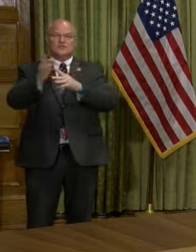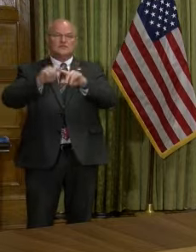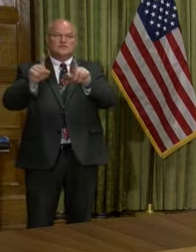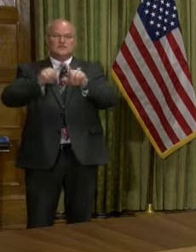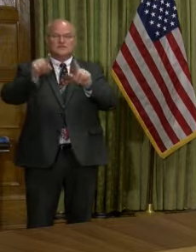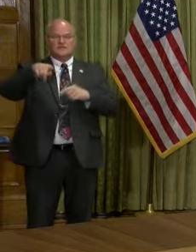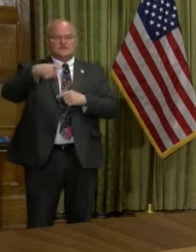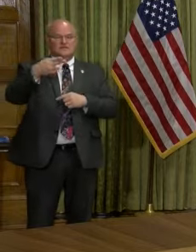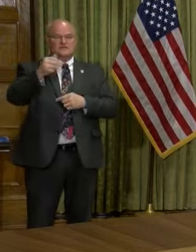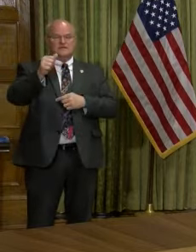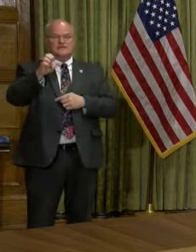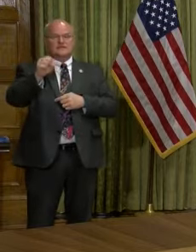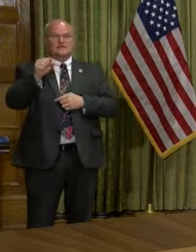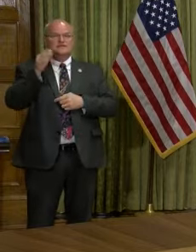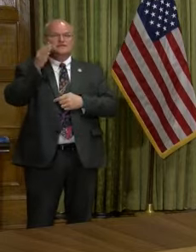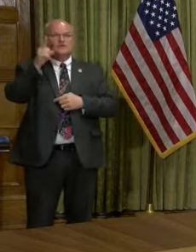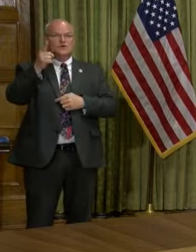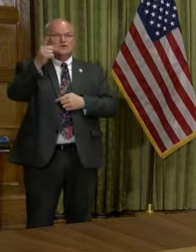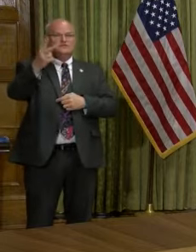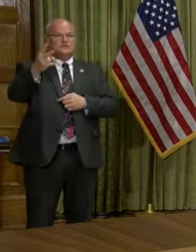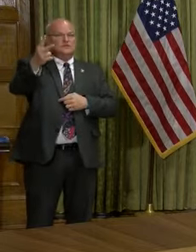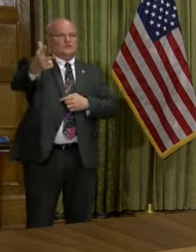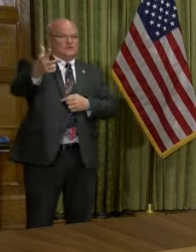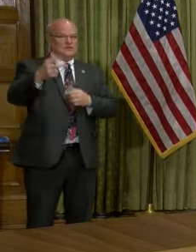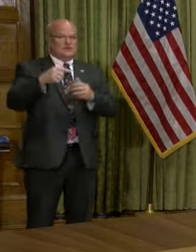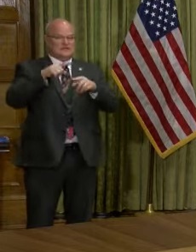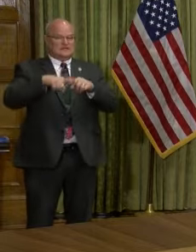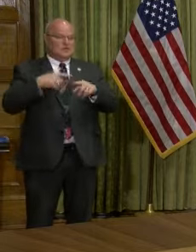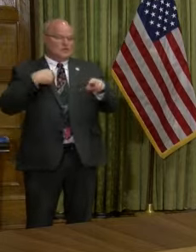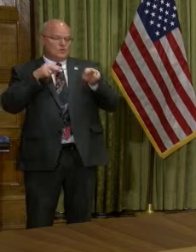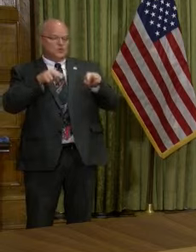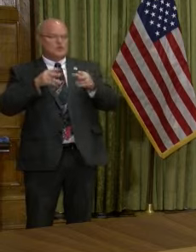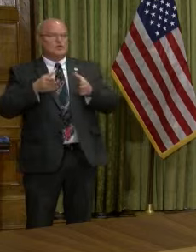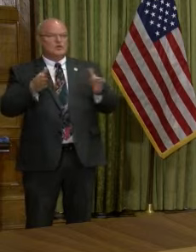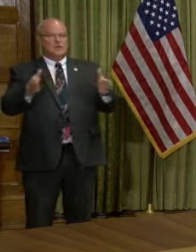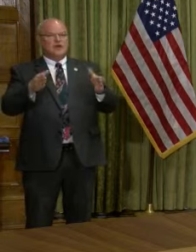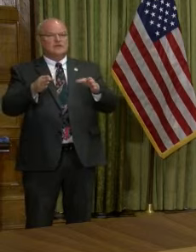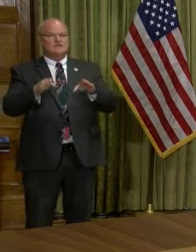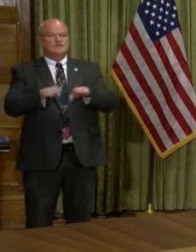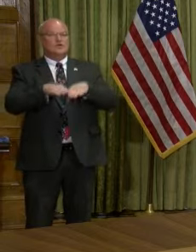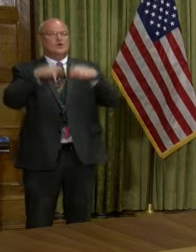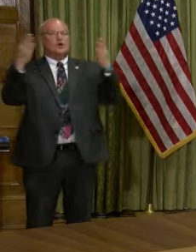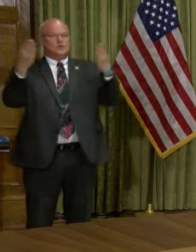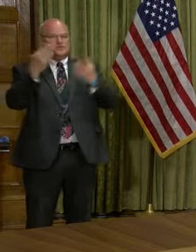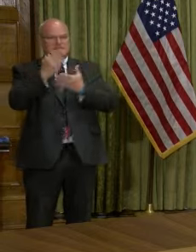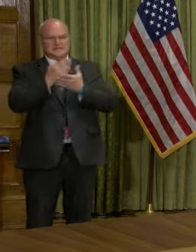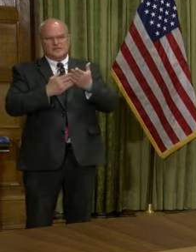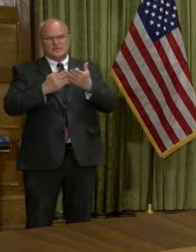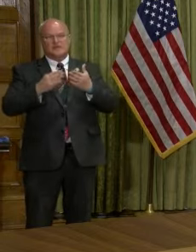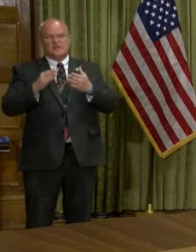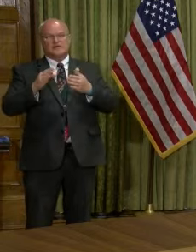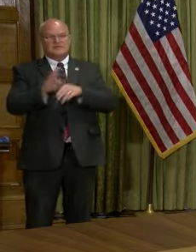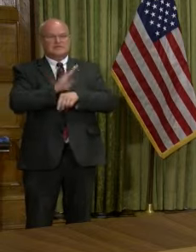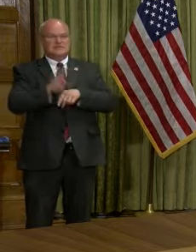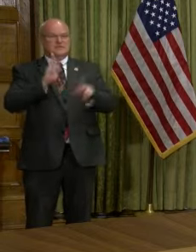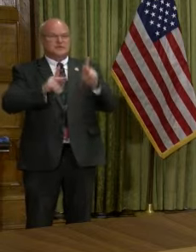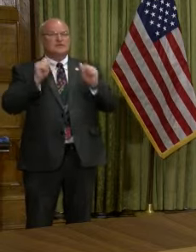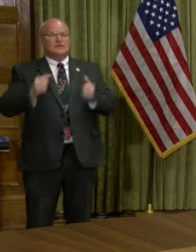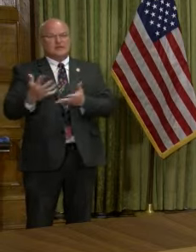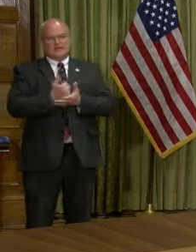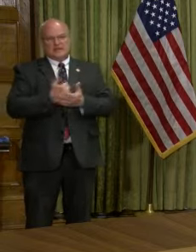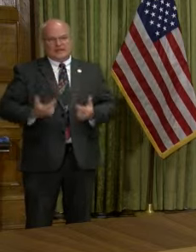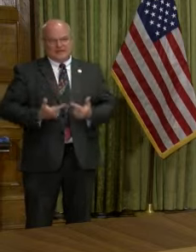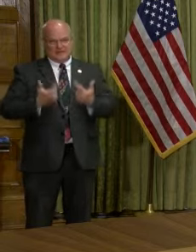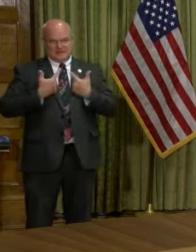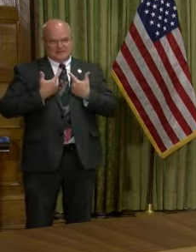different phases into the near future, despite the fact that we're looking at ways to lift some of these restrictions so people can make a